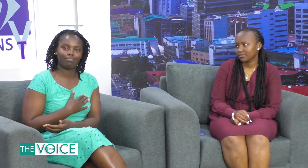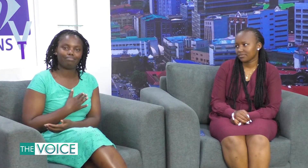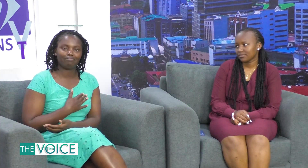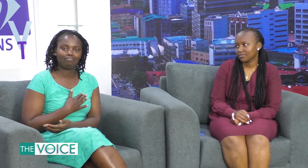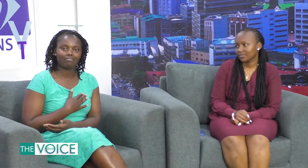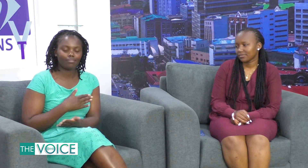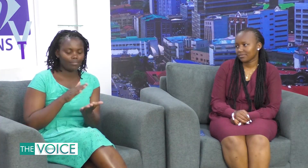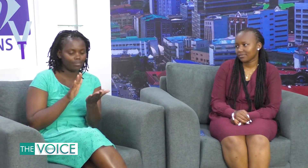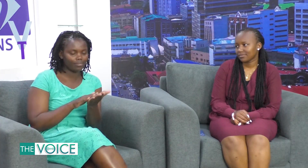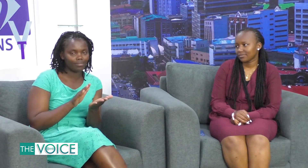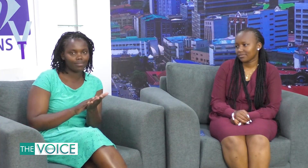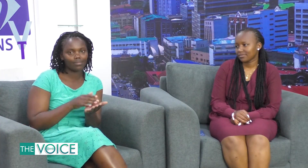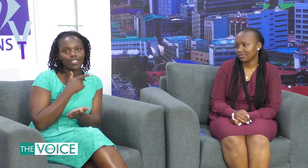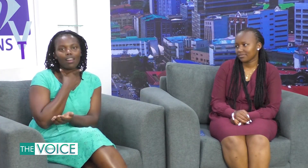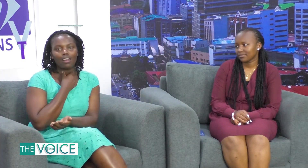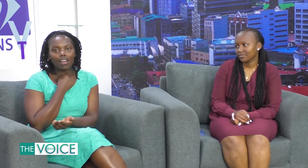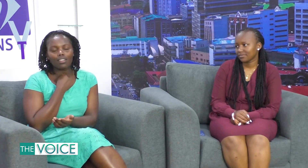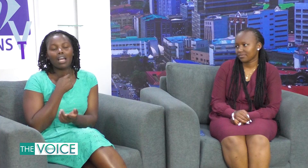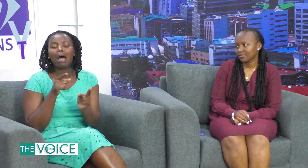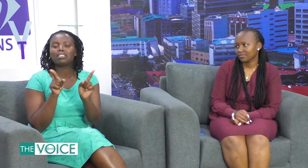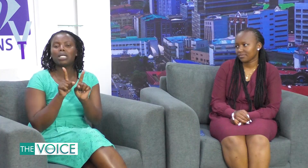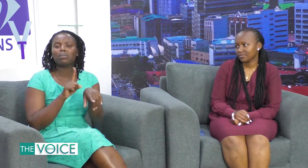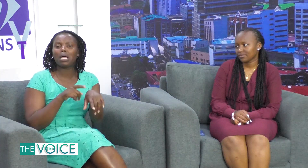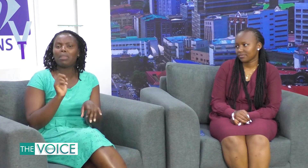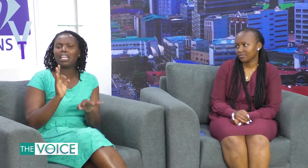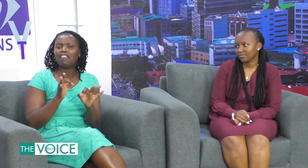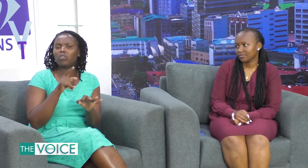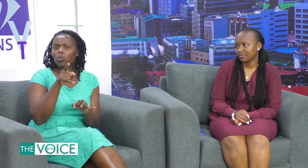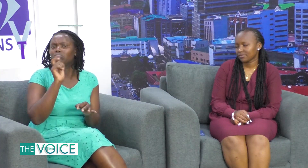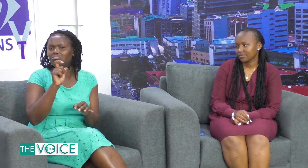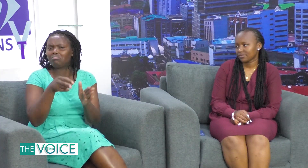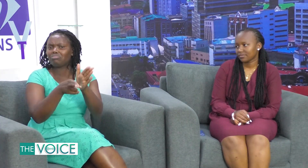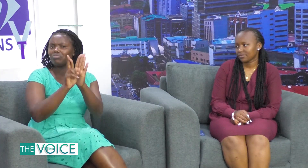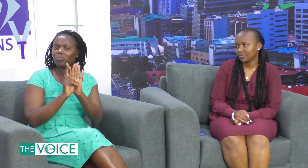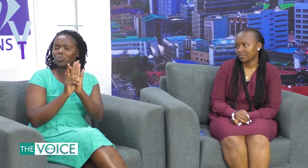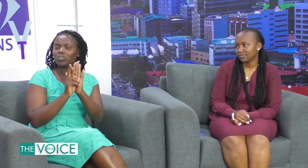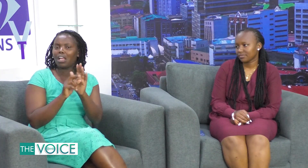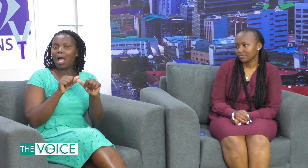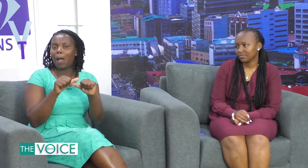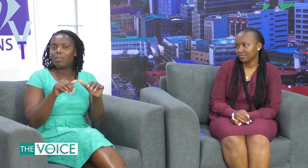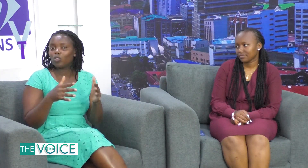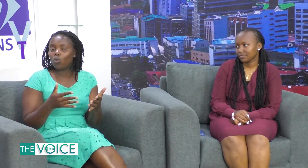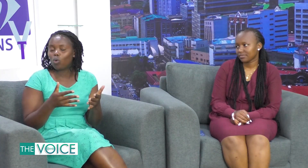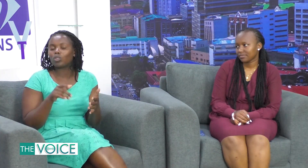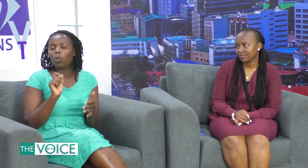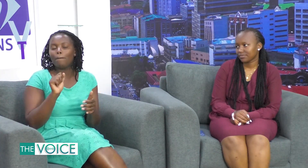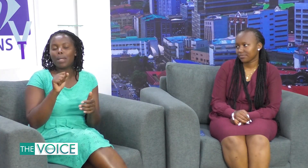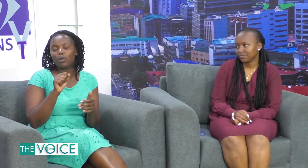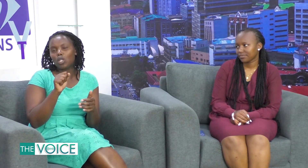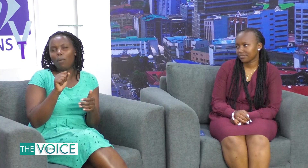we continue, kindly, you can comment, like, and also if you need or you want to